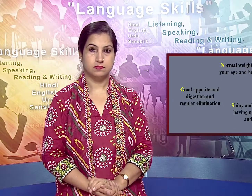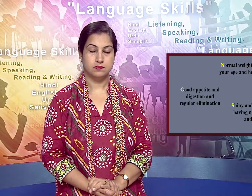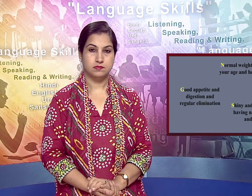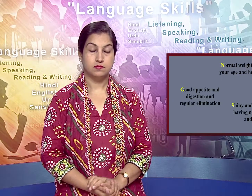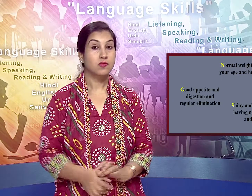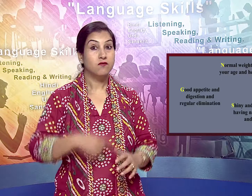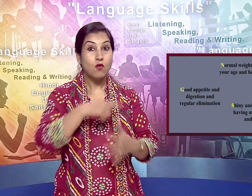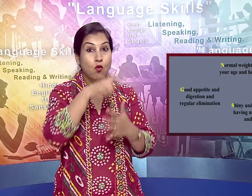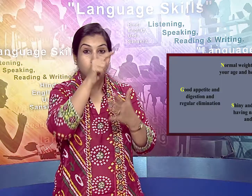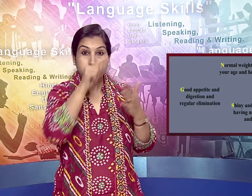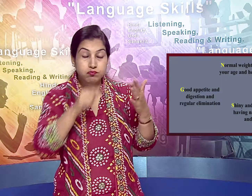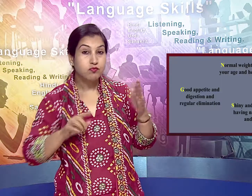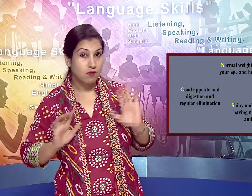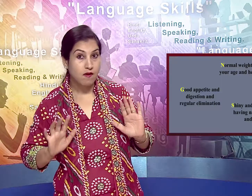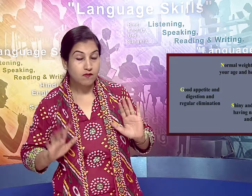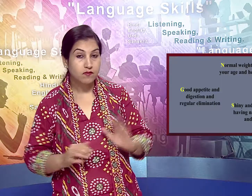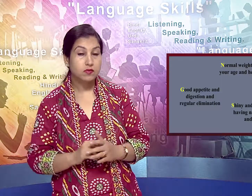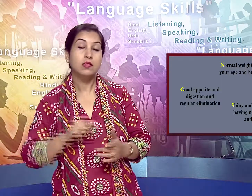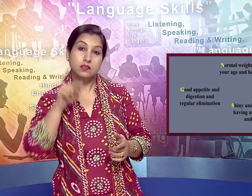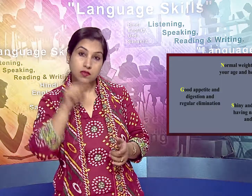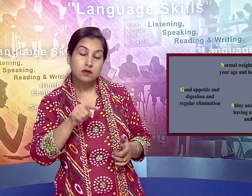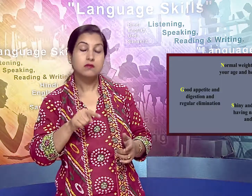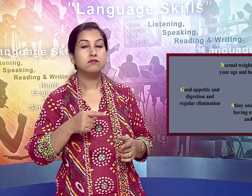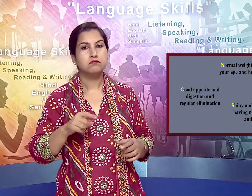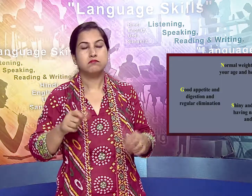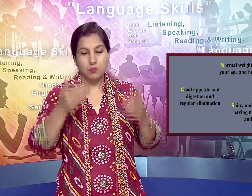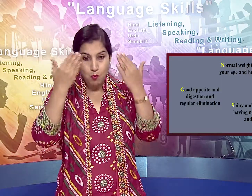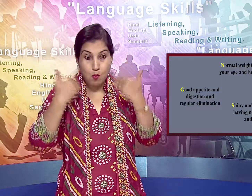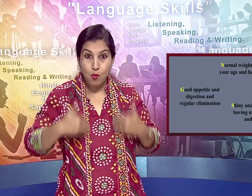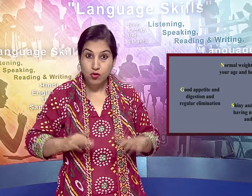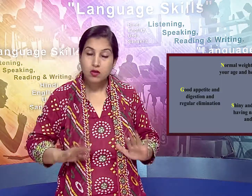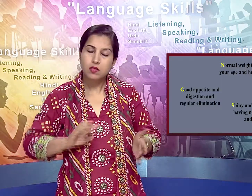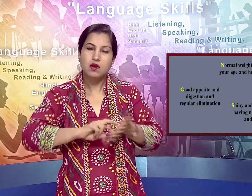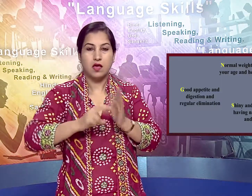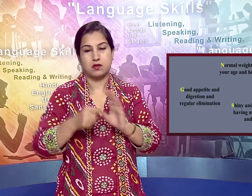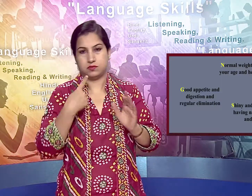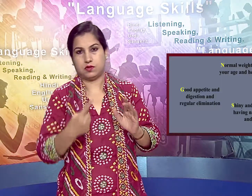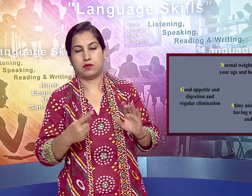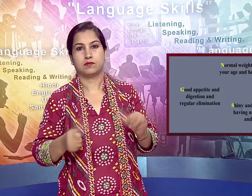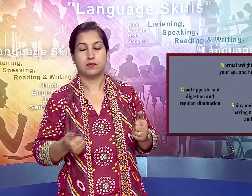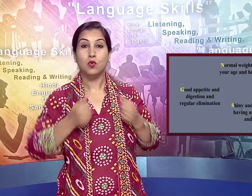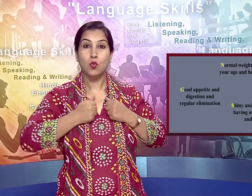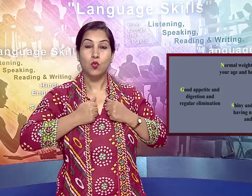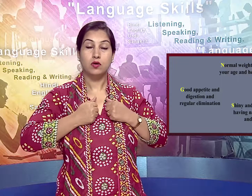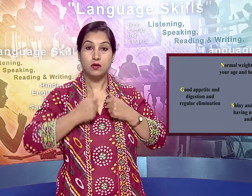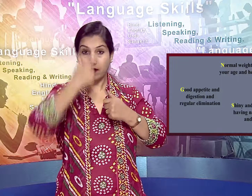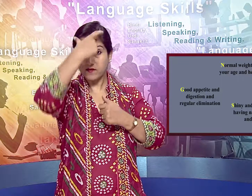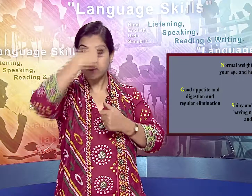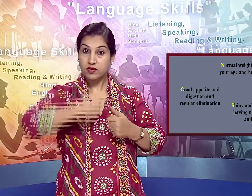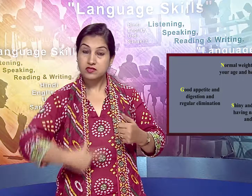these signs are there in our body, then we can say that our